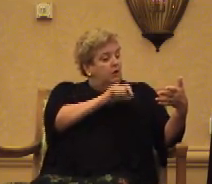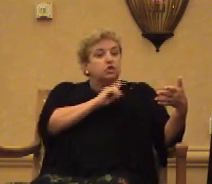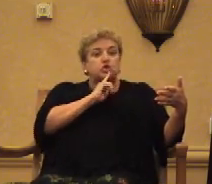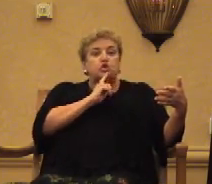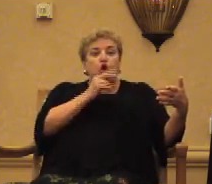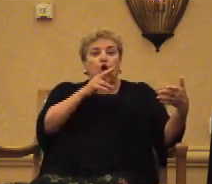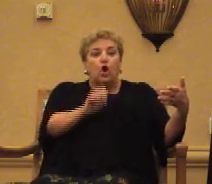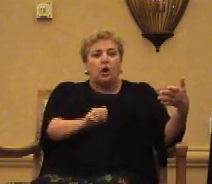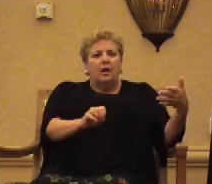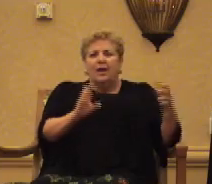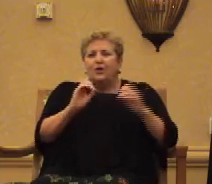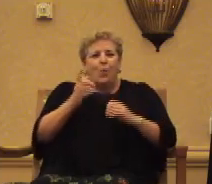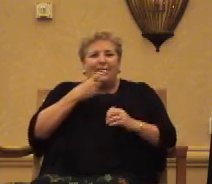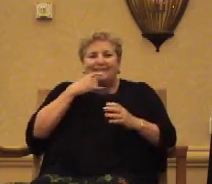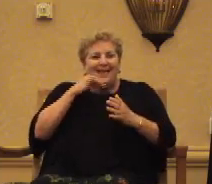Nobody says that.